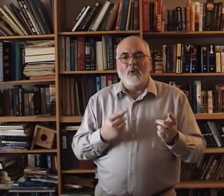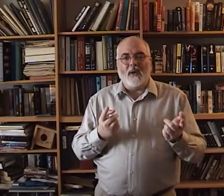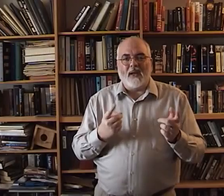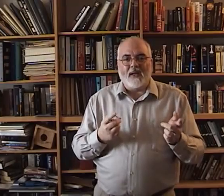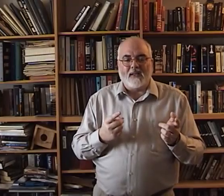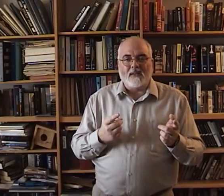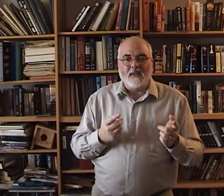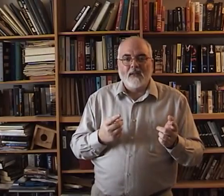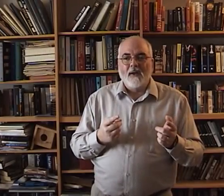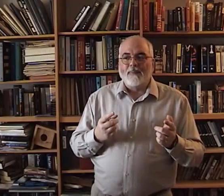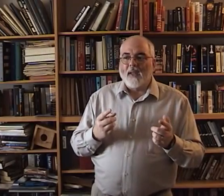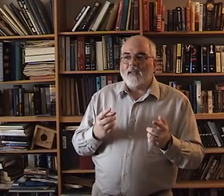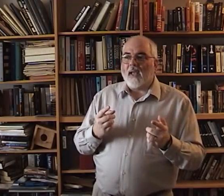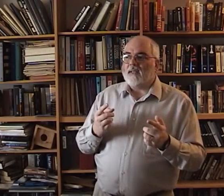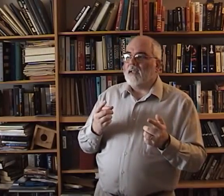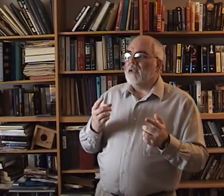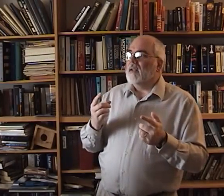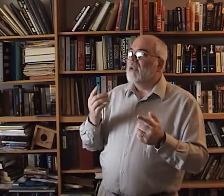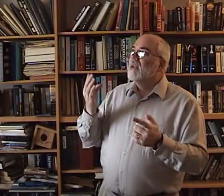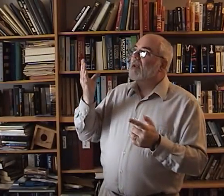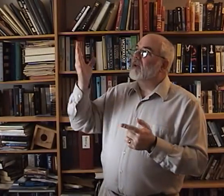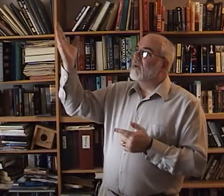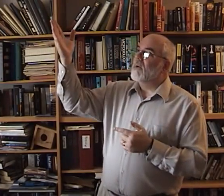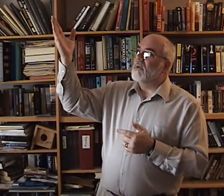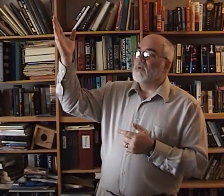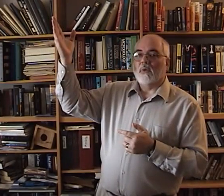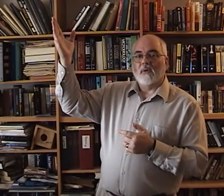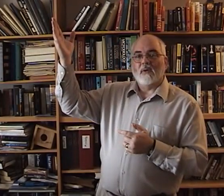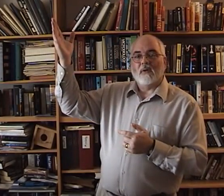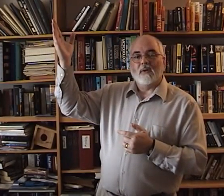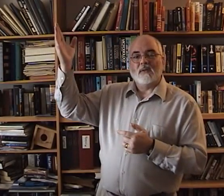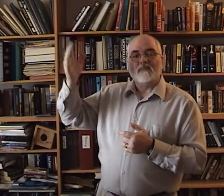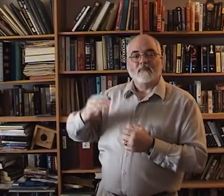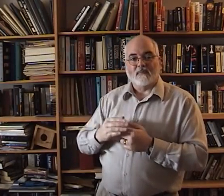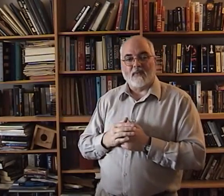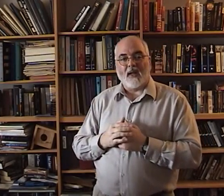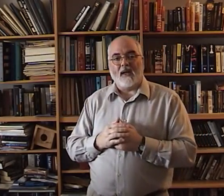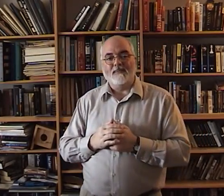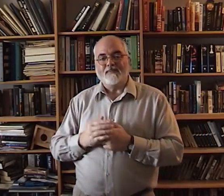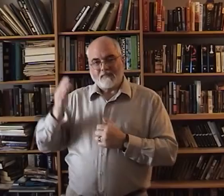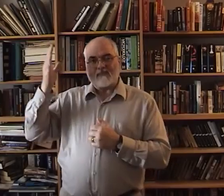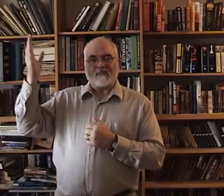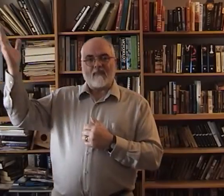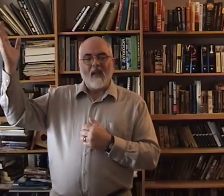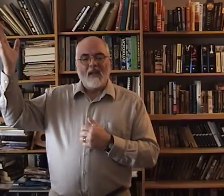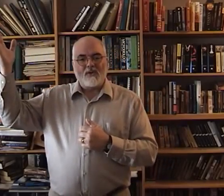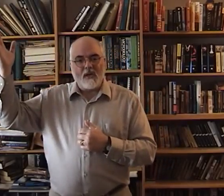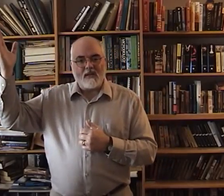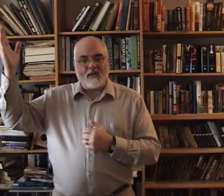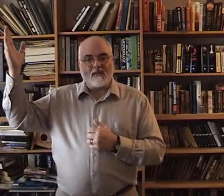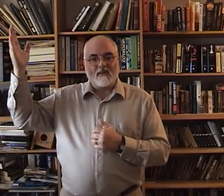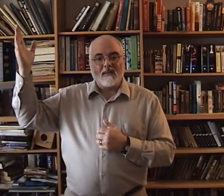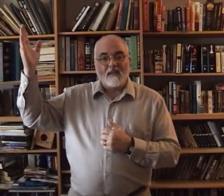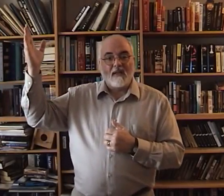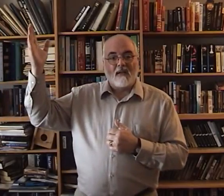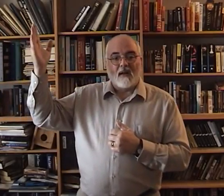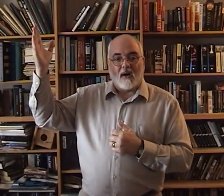it is. It's asking who. Okay? Jesus, all